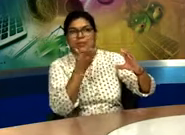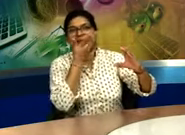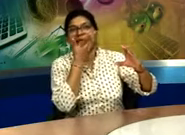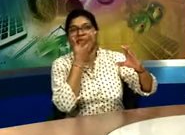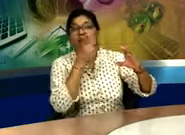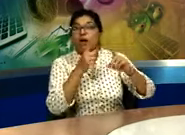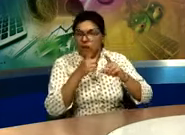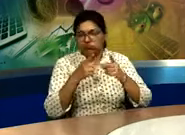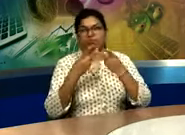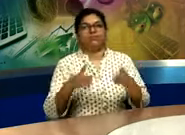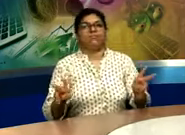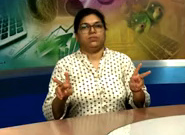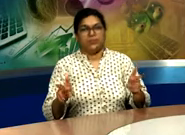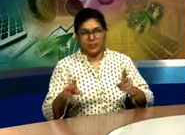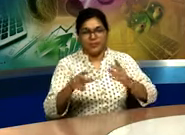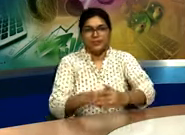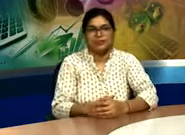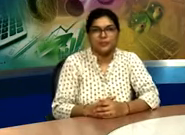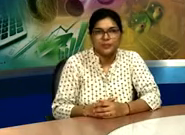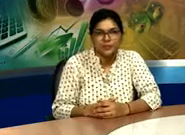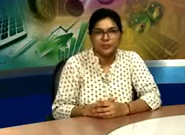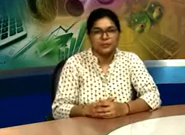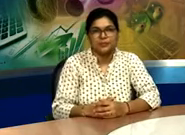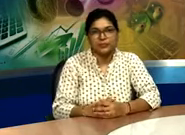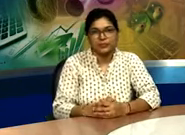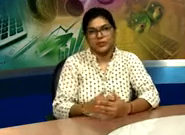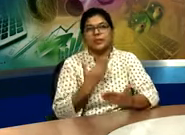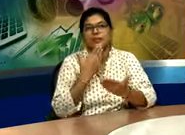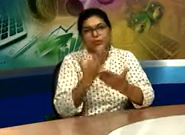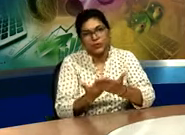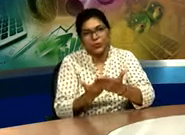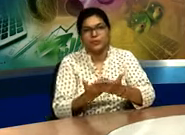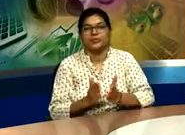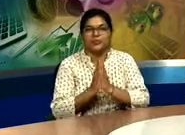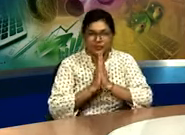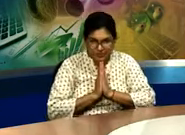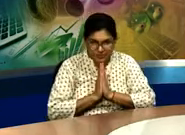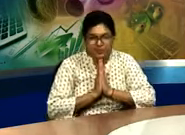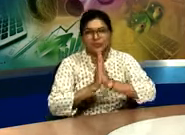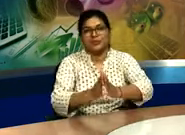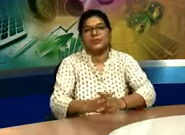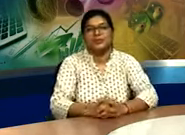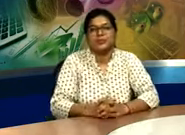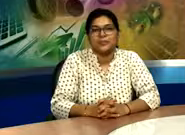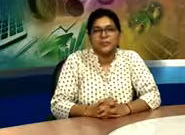rocks and dust. Thank you. Namaste.